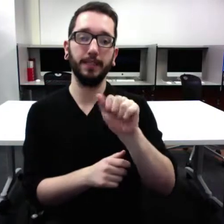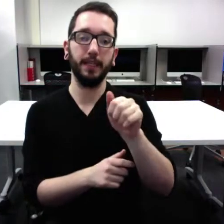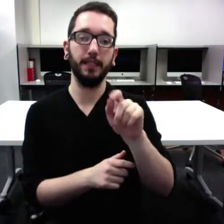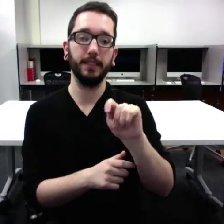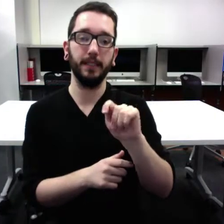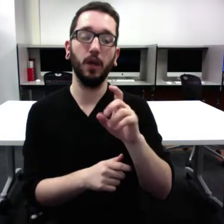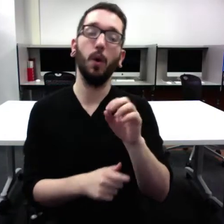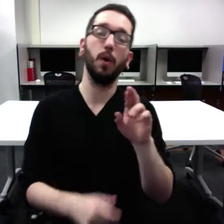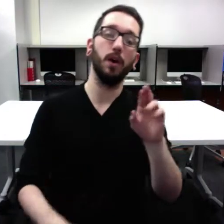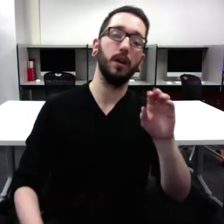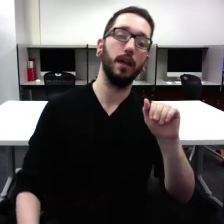ACT.